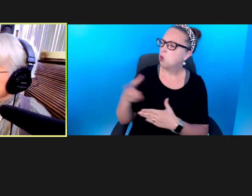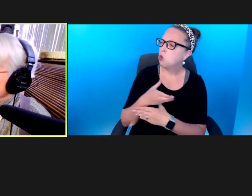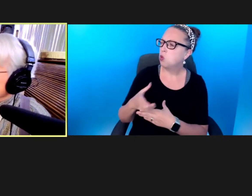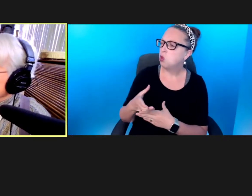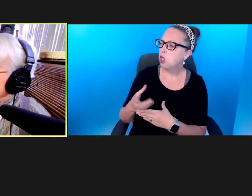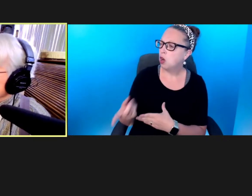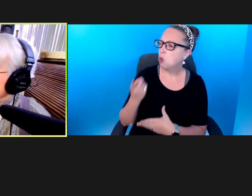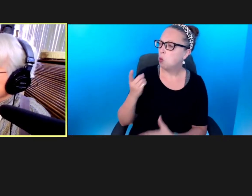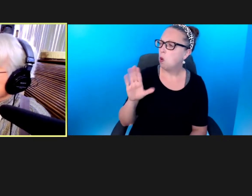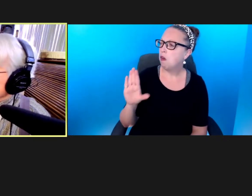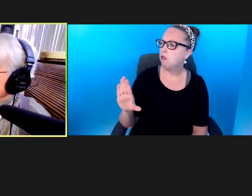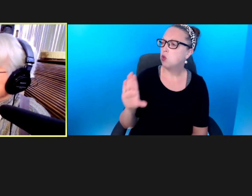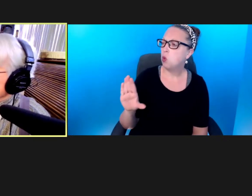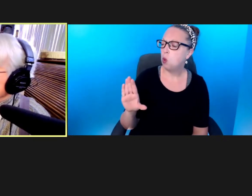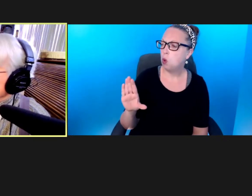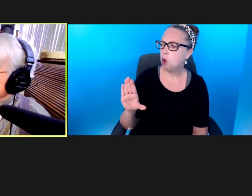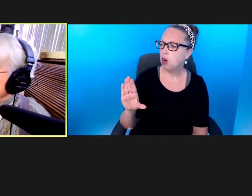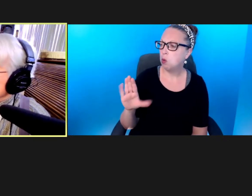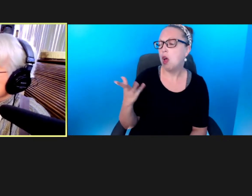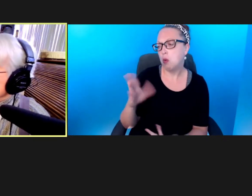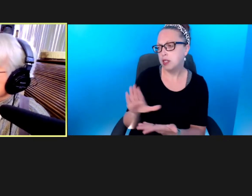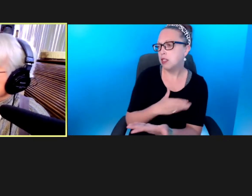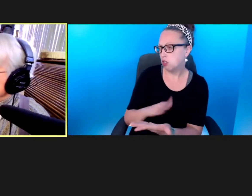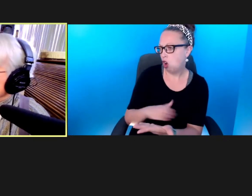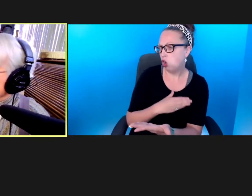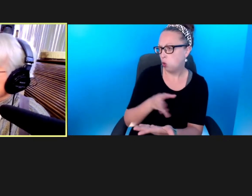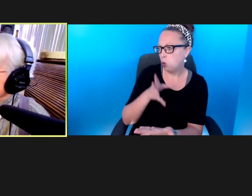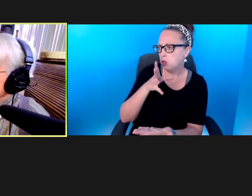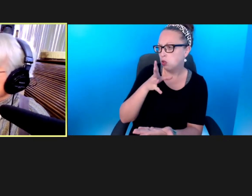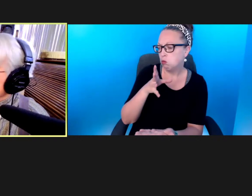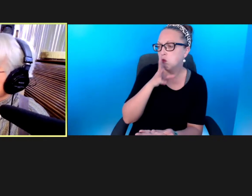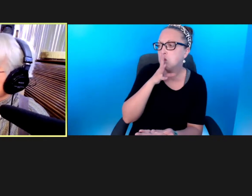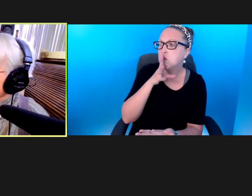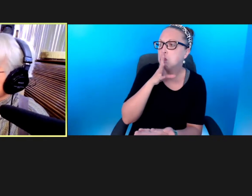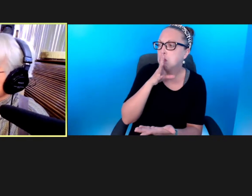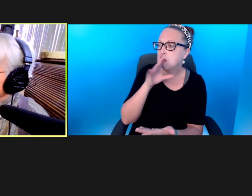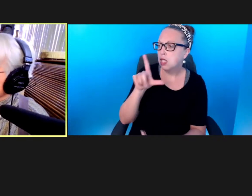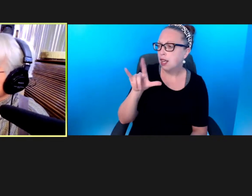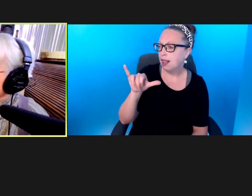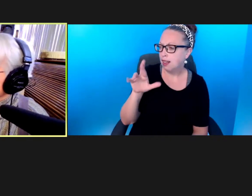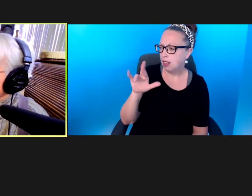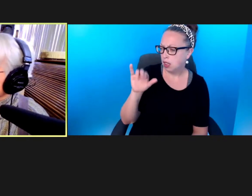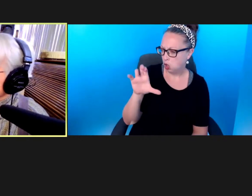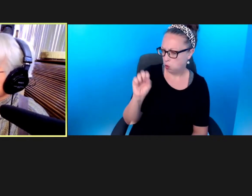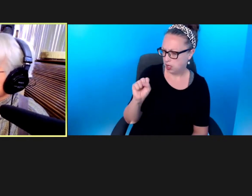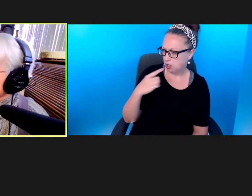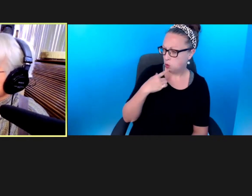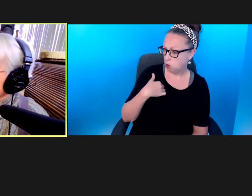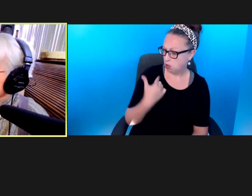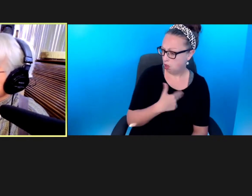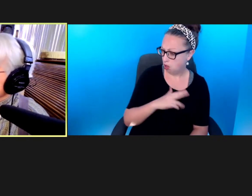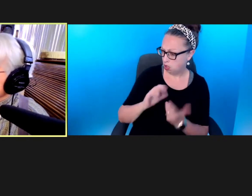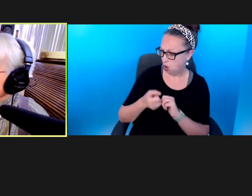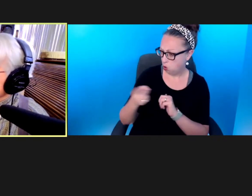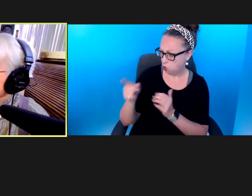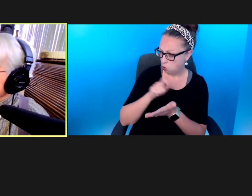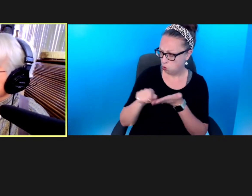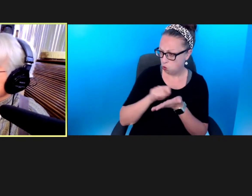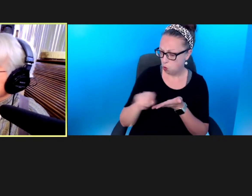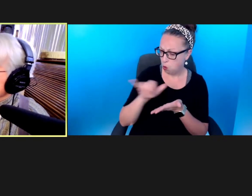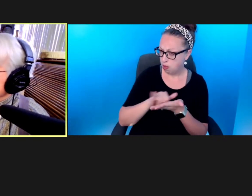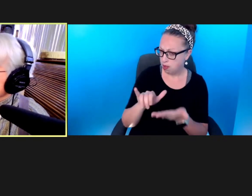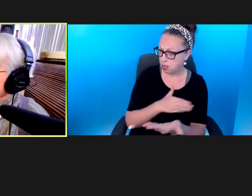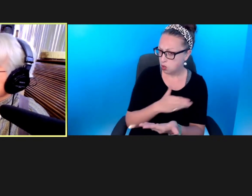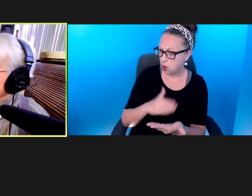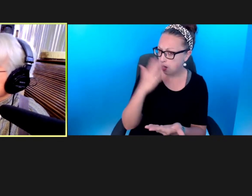your, it's a song, you're going to share the lyrics. And tell us how you wrote the song and why